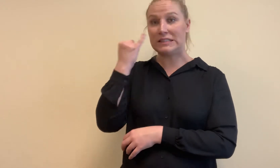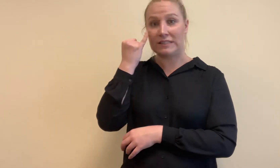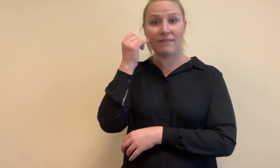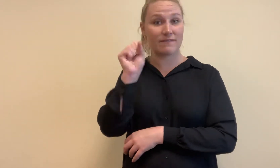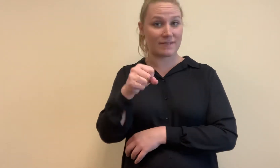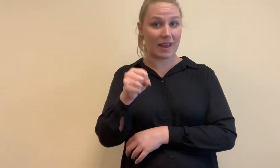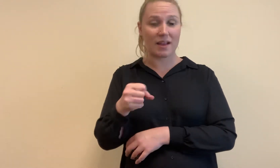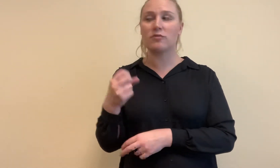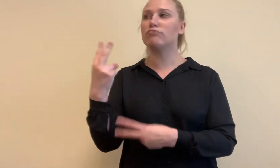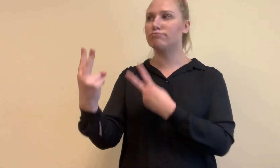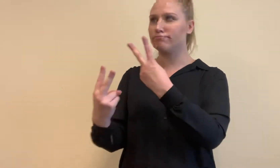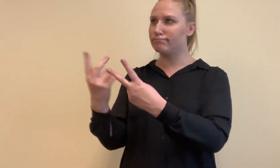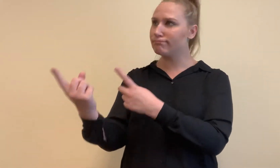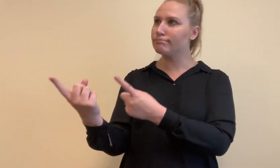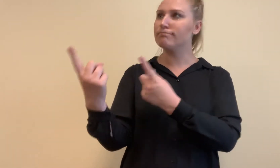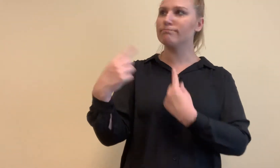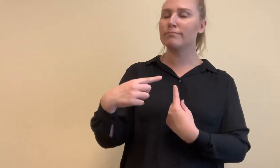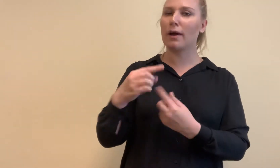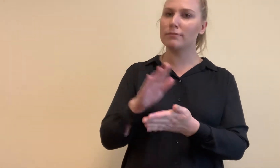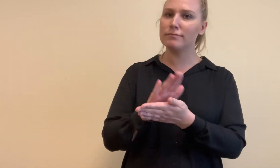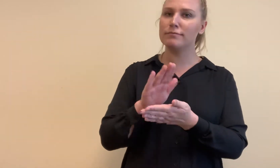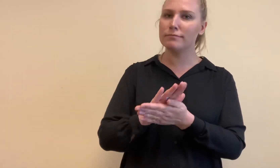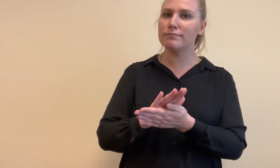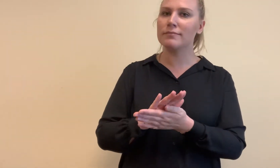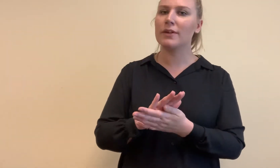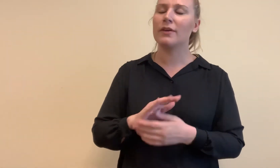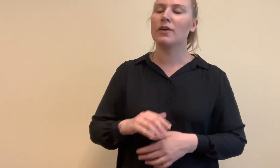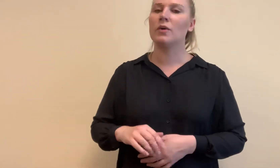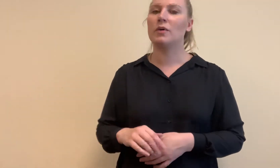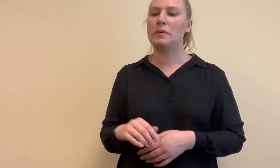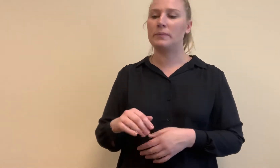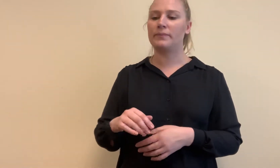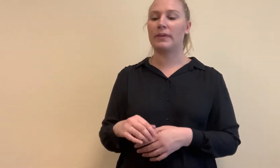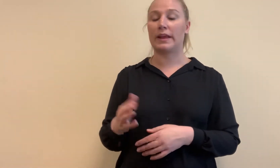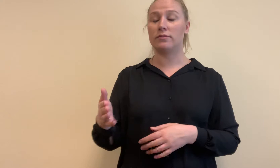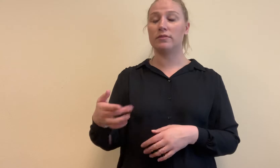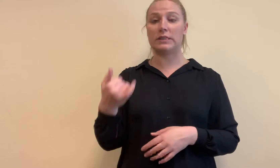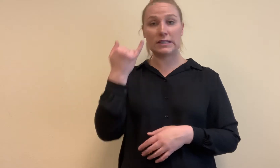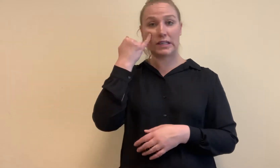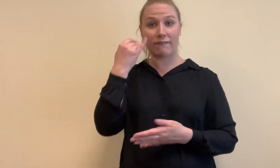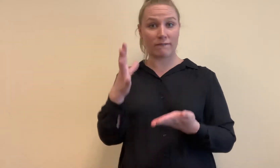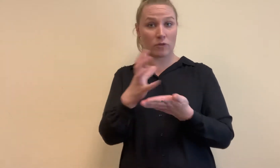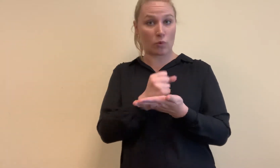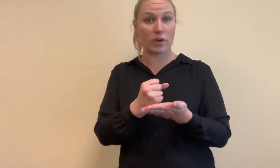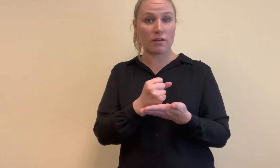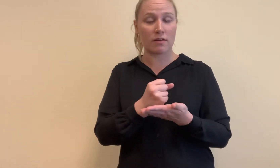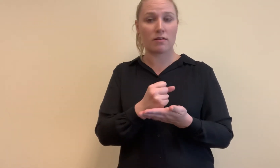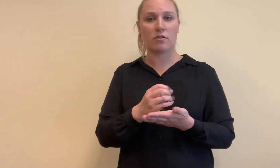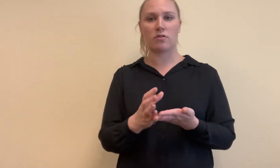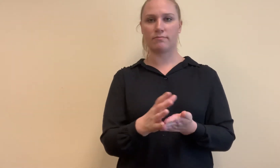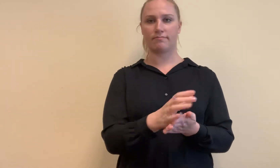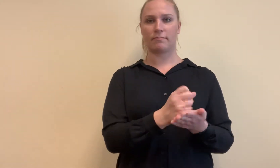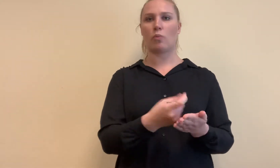we'll submit some more information. But the really cool thing is that if you're actually the winner, you get $1 million.